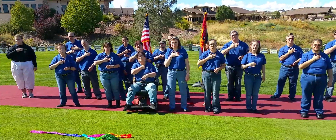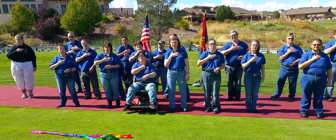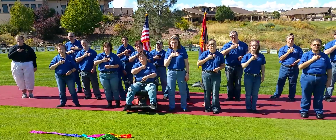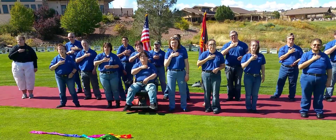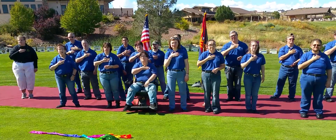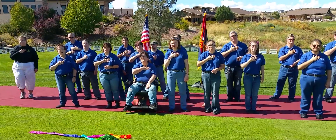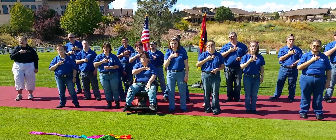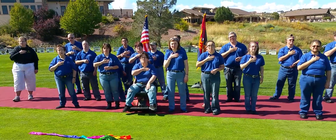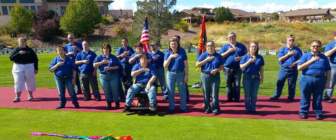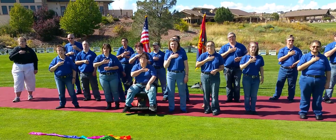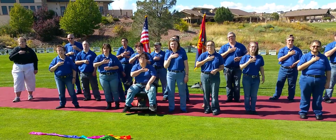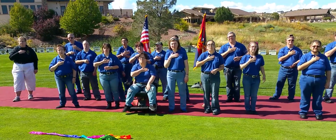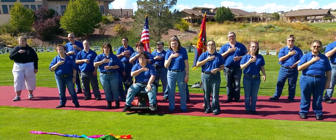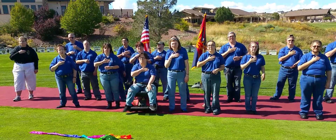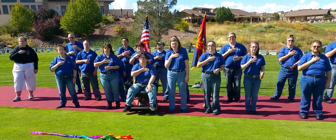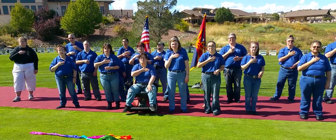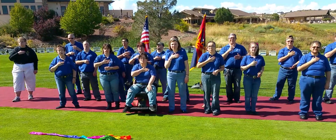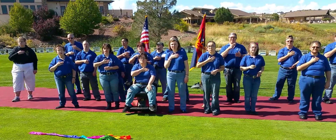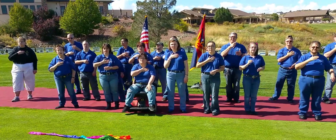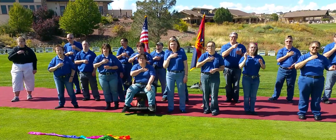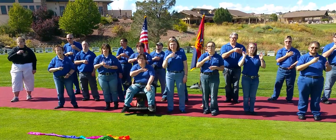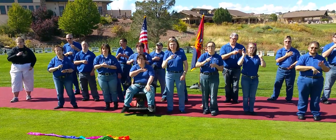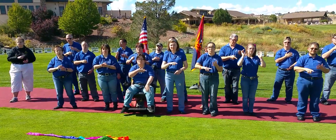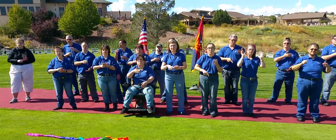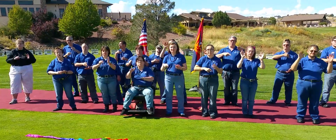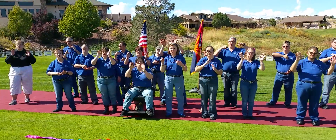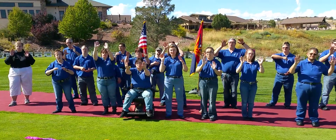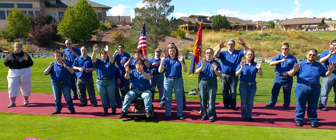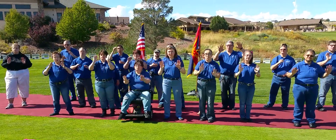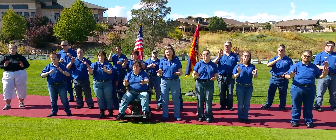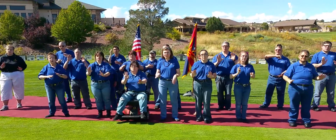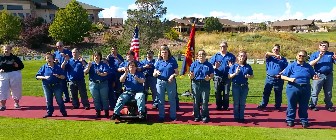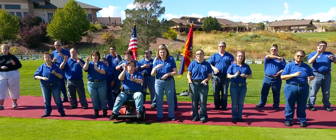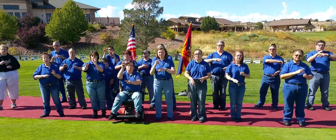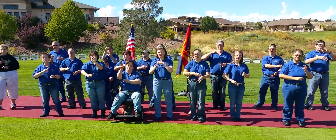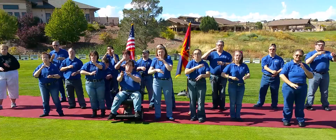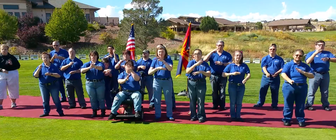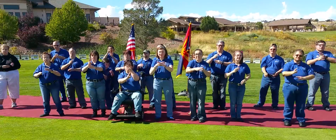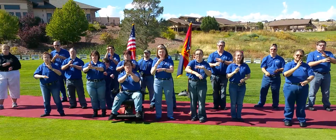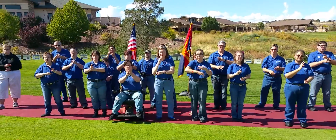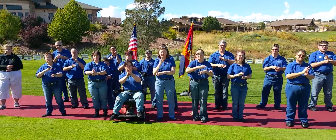what a wonderful world.